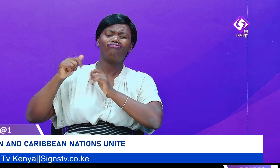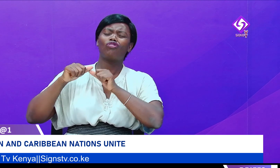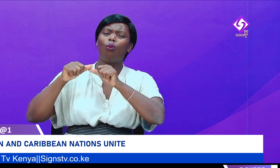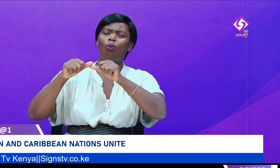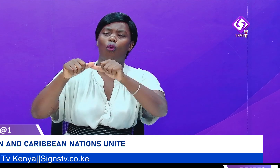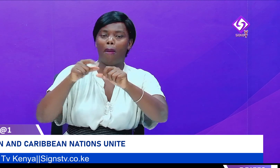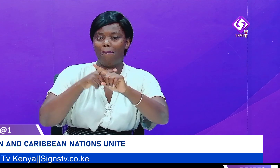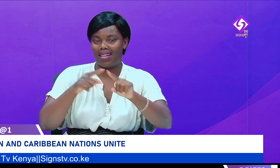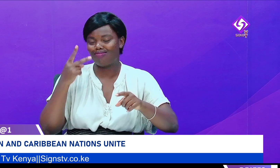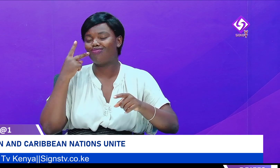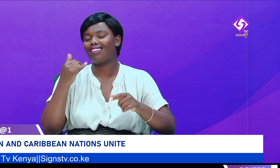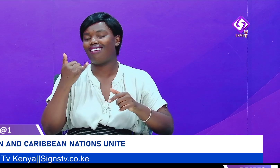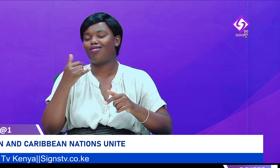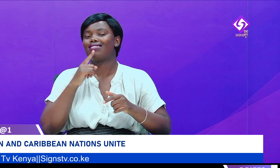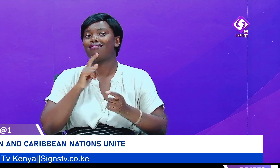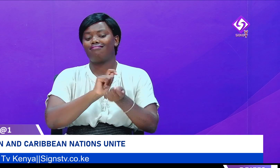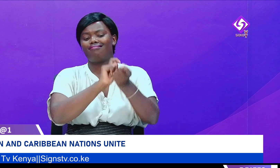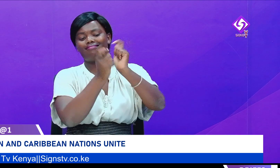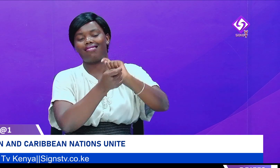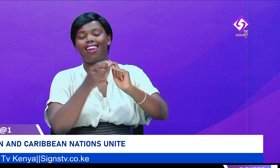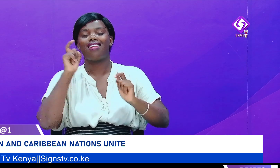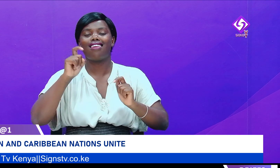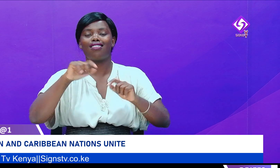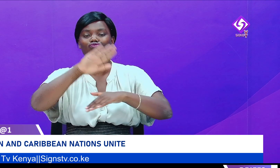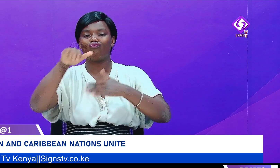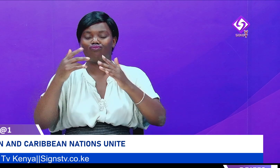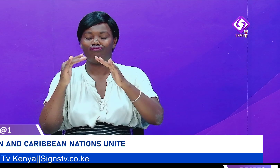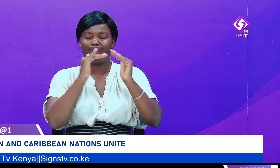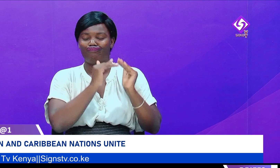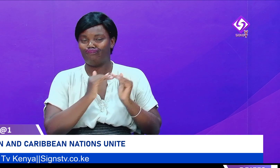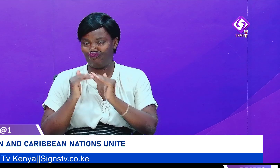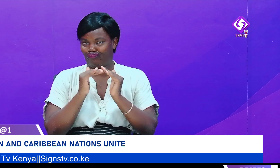office workers wearing suits and ties is nearly its end.